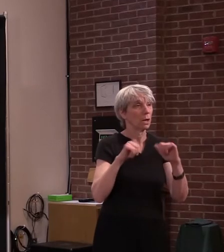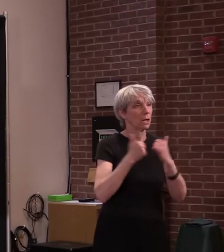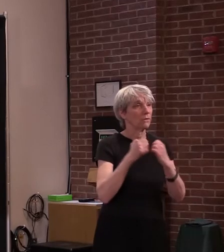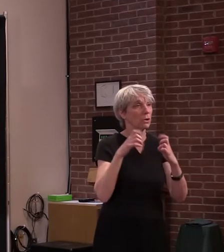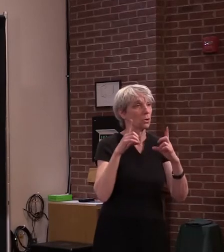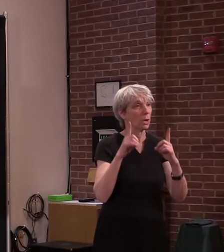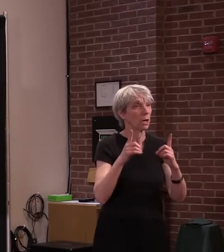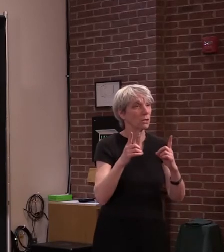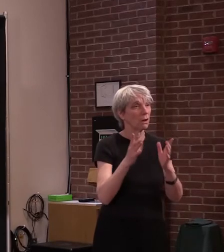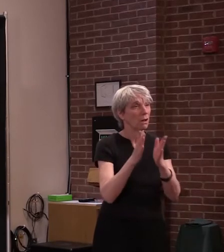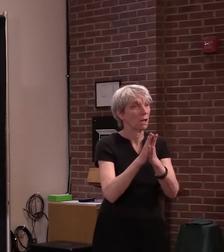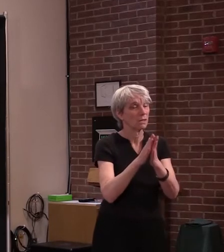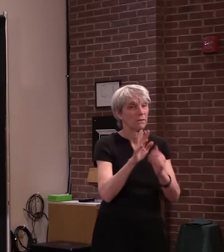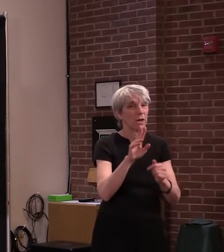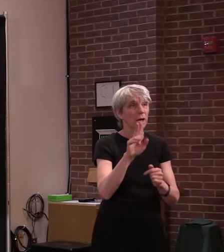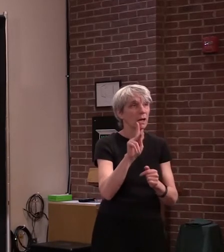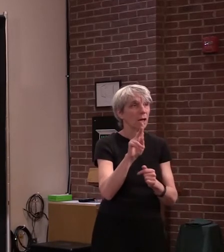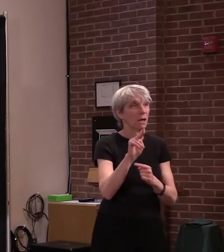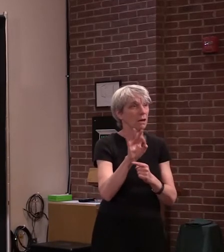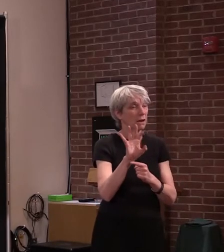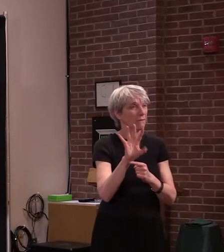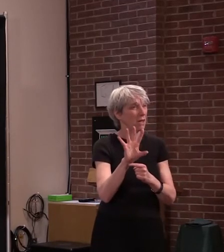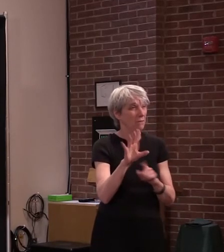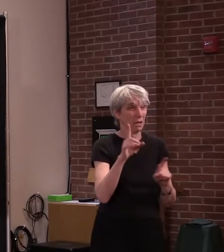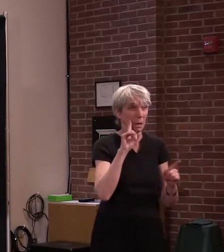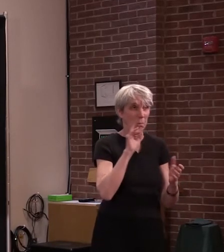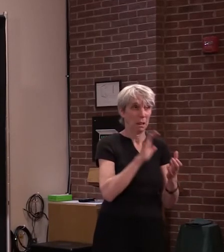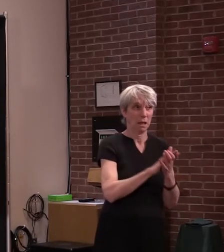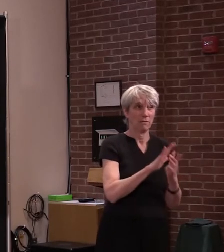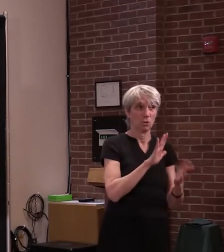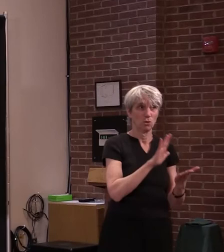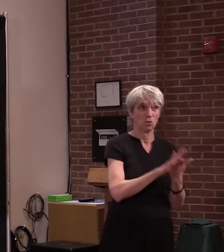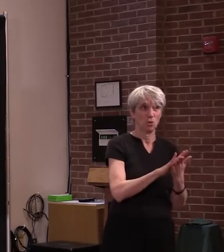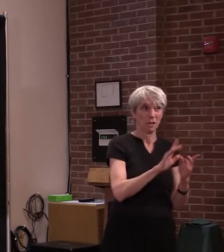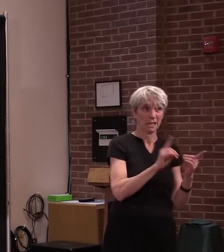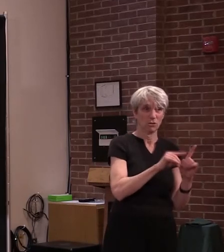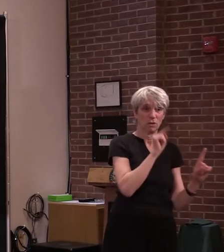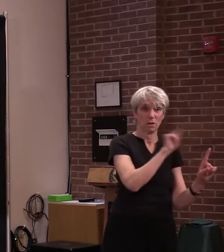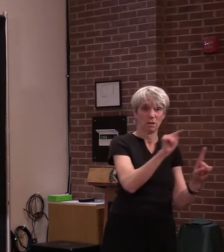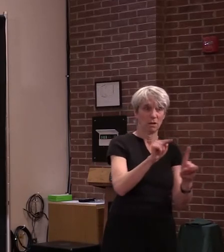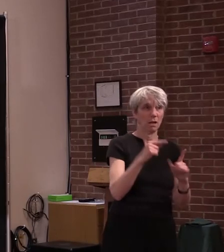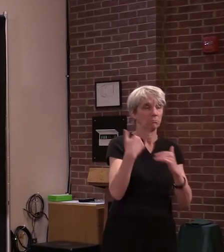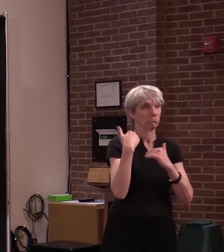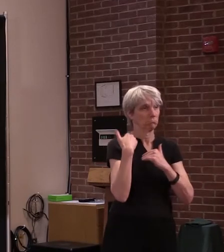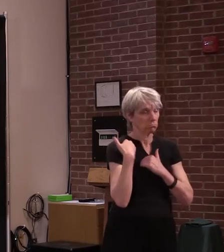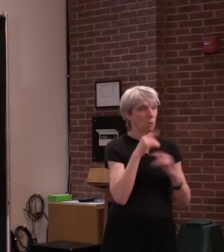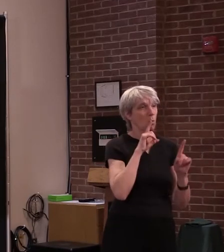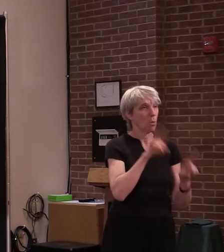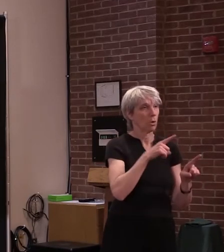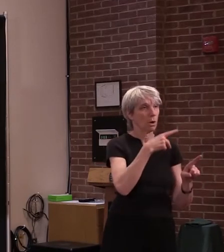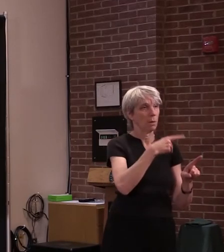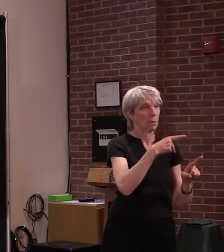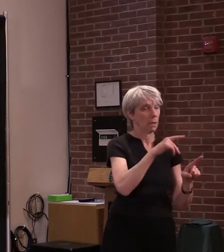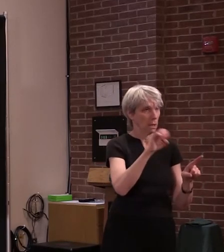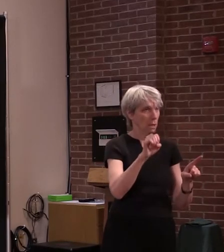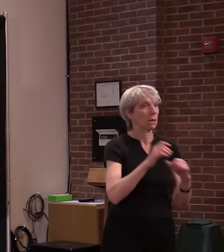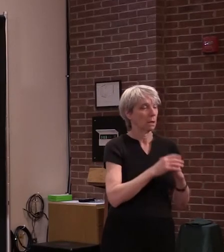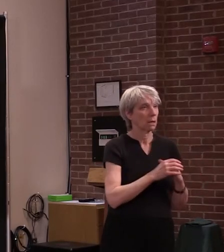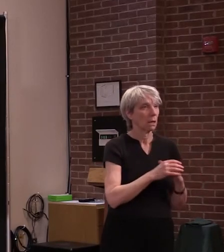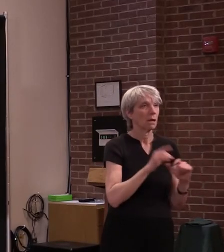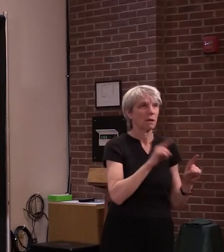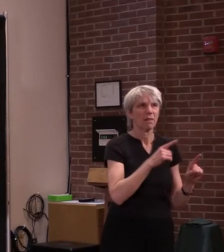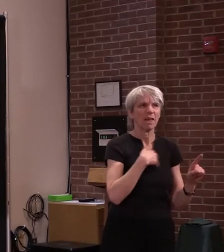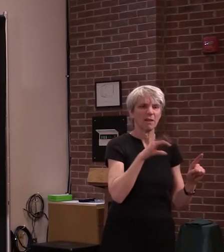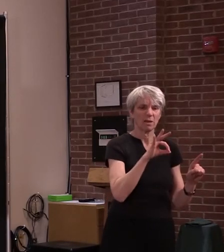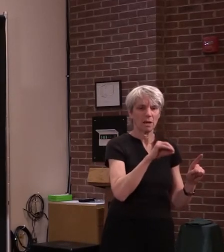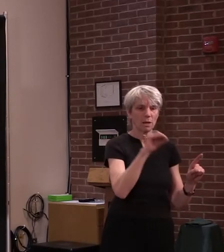is that districts are largely taking care of PPE kind of requests at the local level. You know, they have 90% of the federal